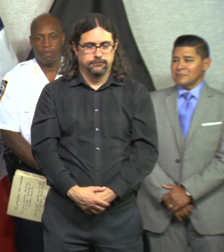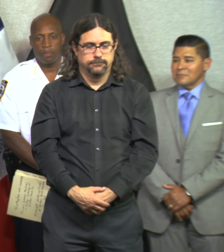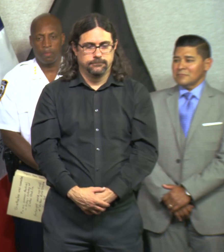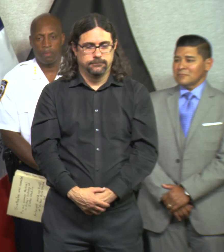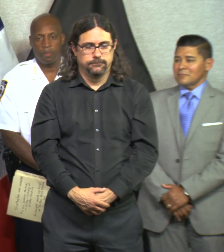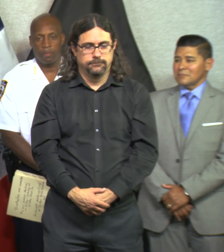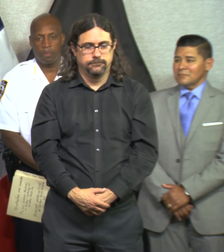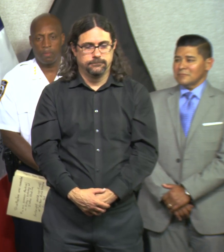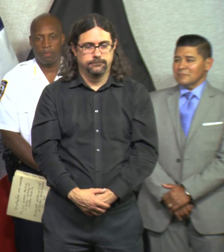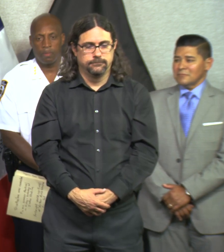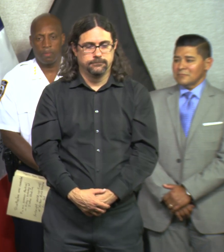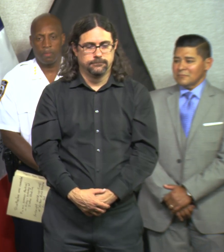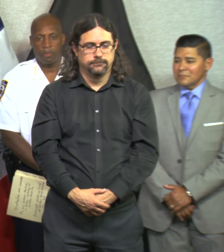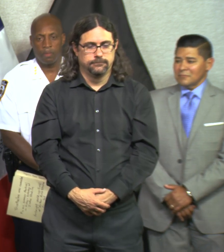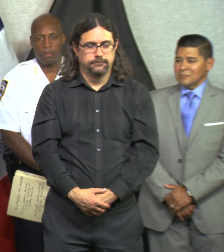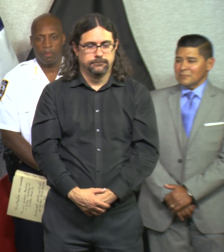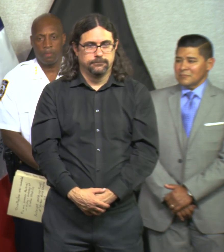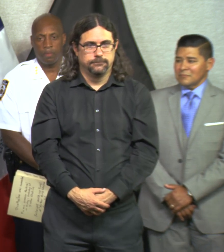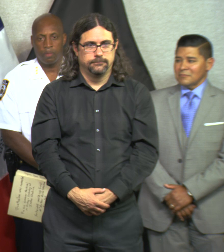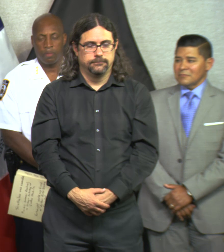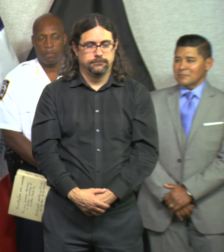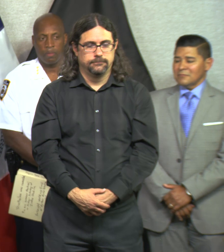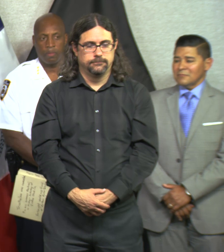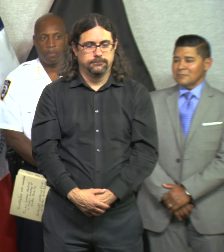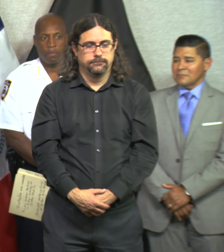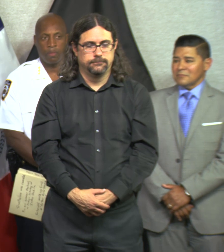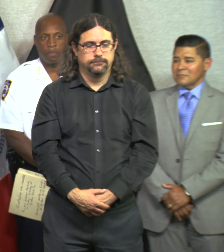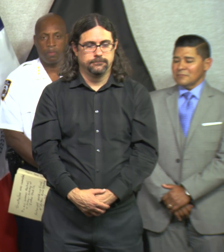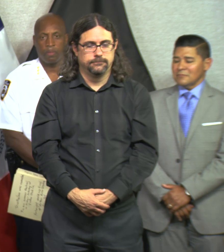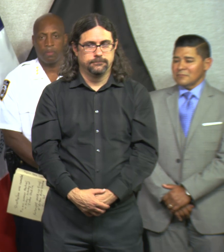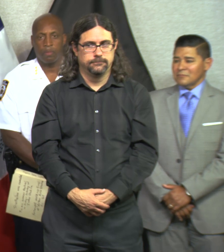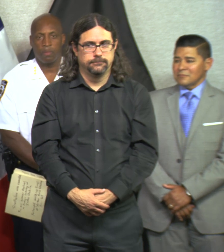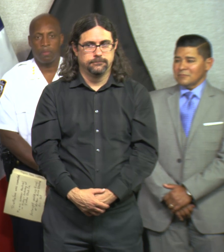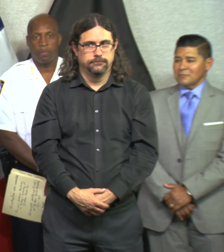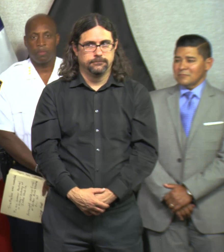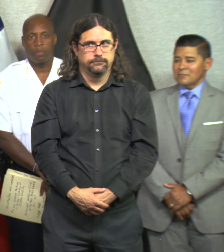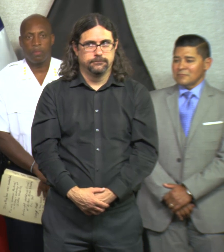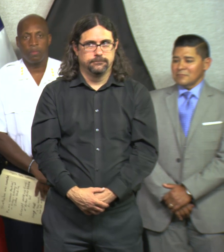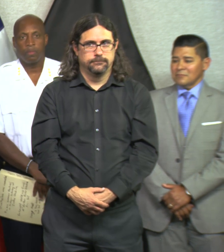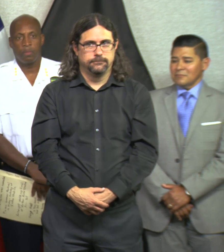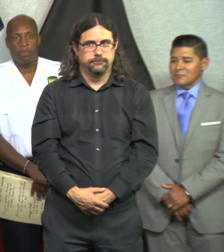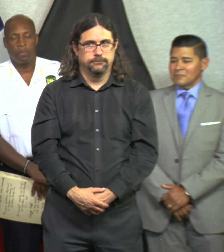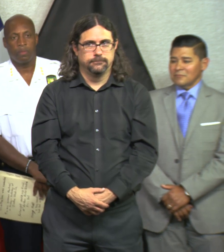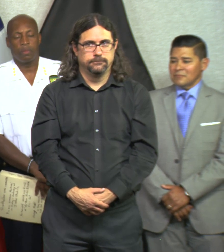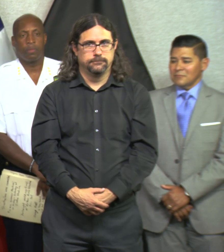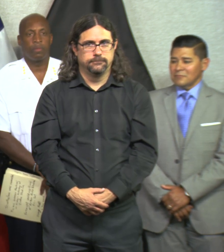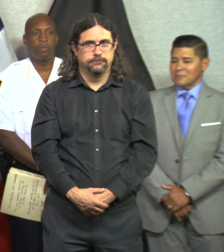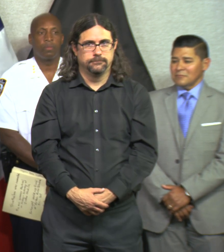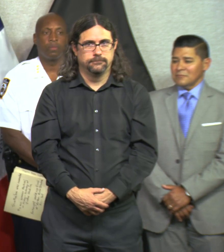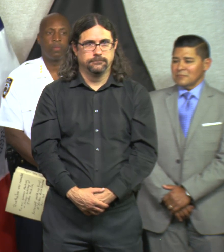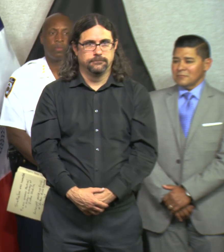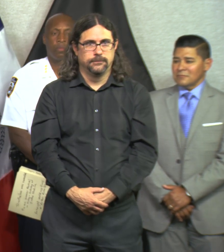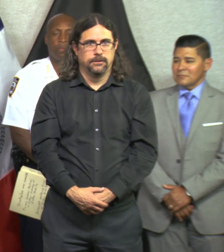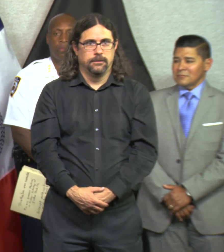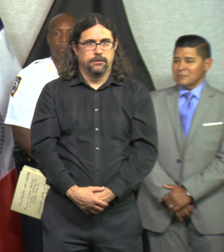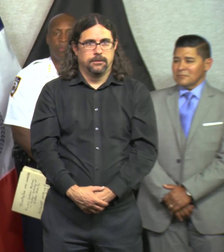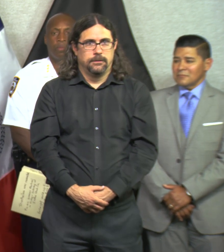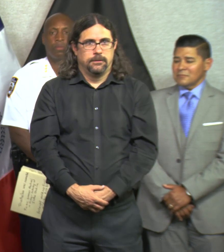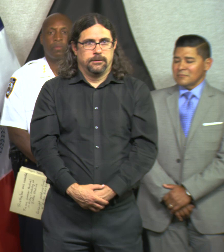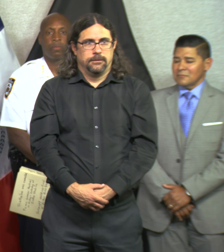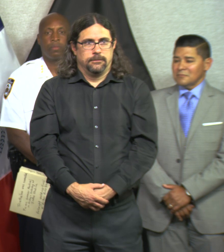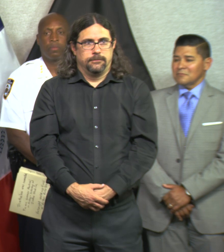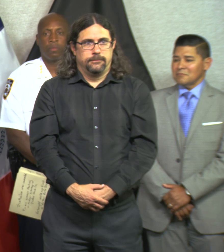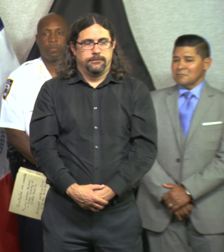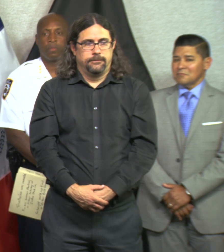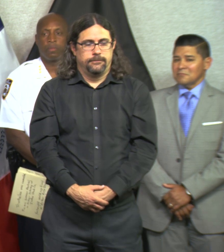con condiciones crónicas como diabetes, asma o problemas con los riñones. Durante este tiempo, si